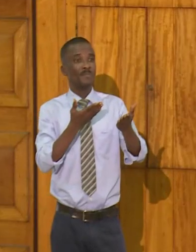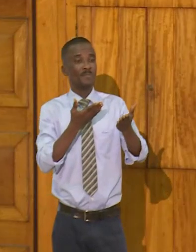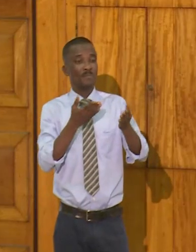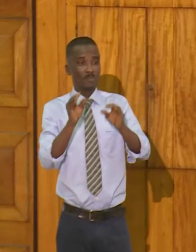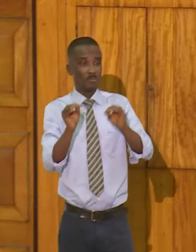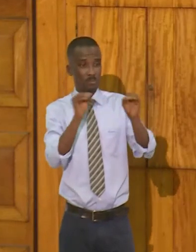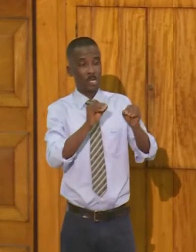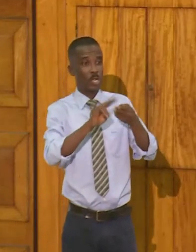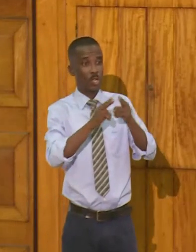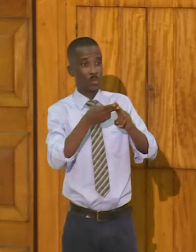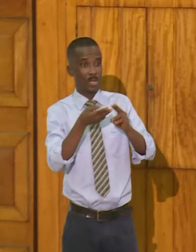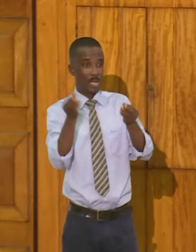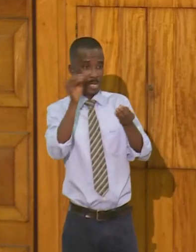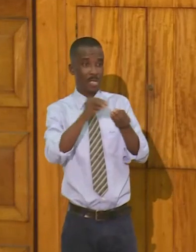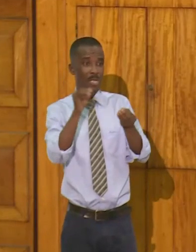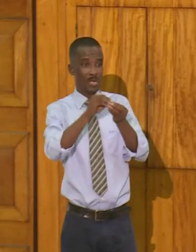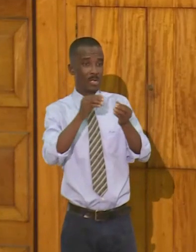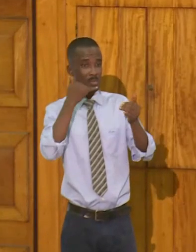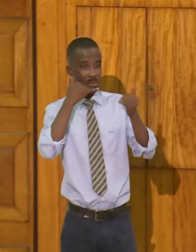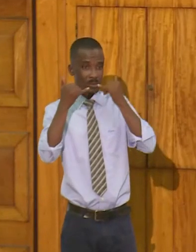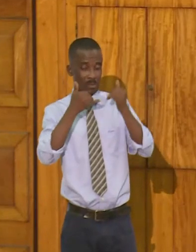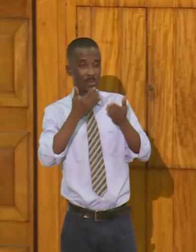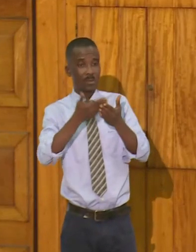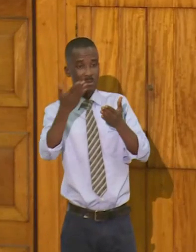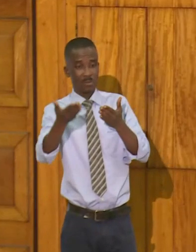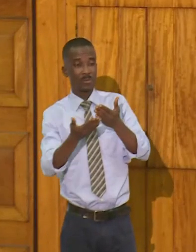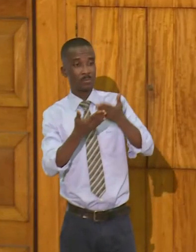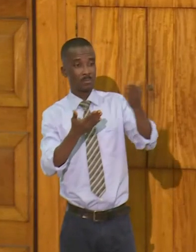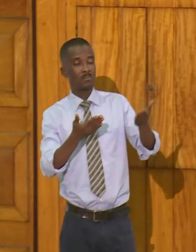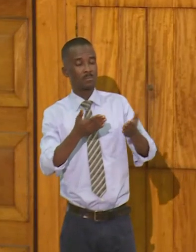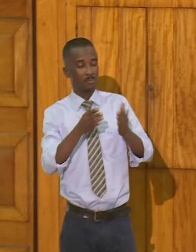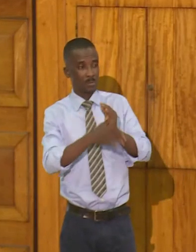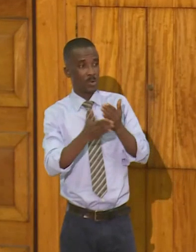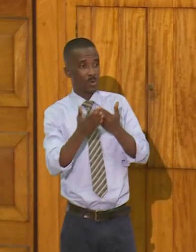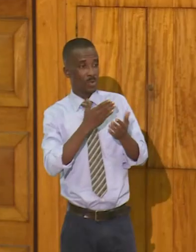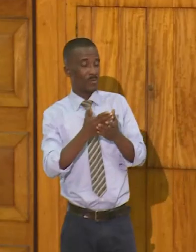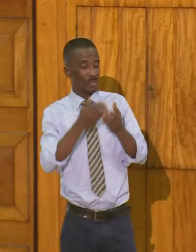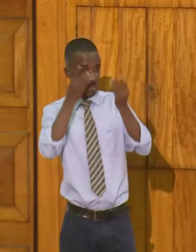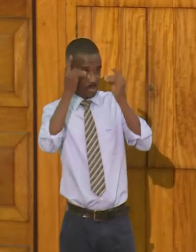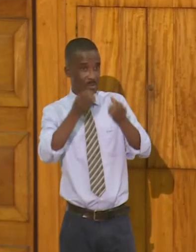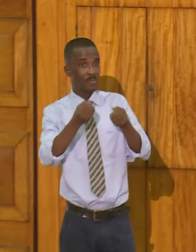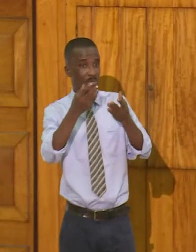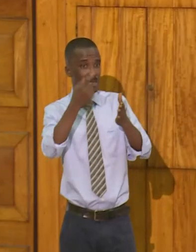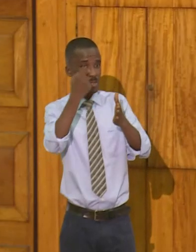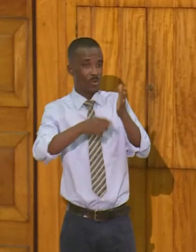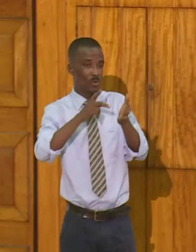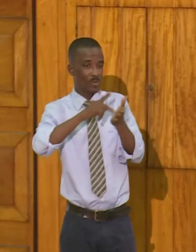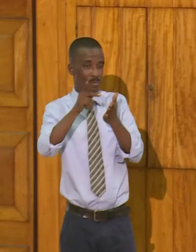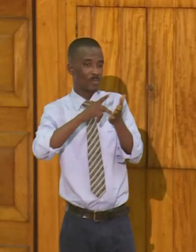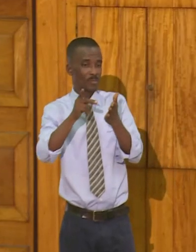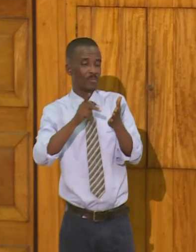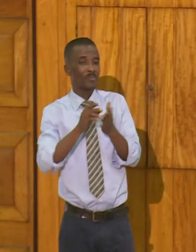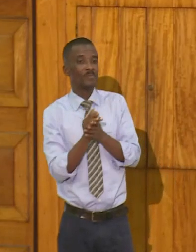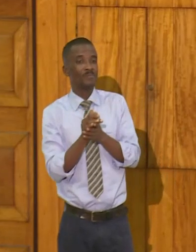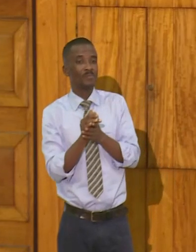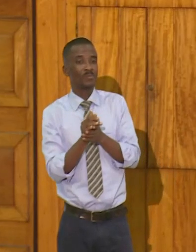their numbers, adding their numbers to whatever the country is procuring. Because what determines how much you pay per country is the